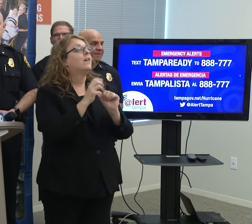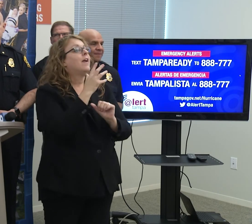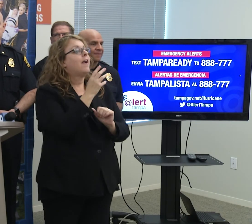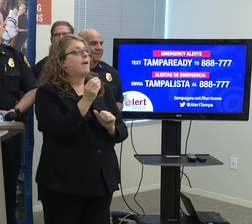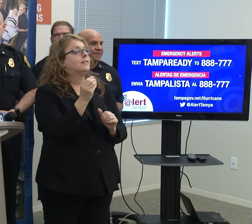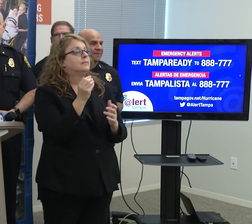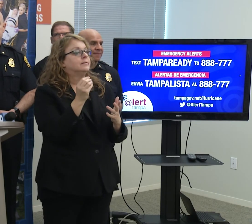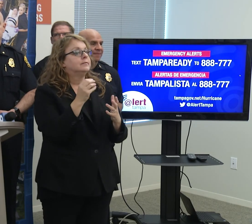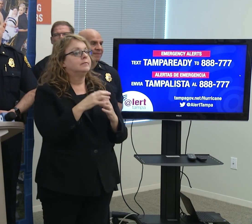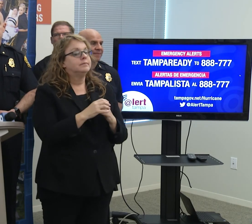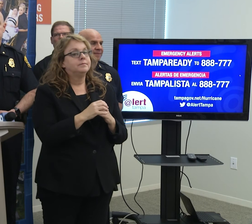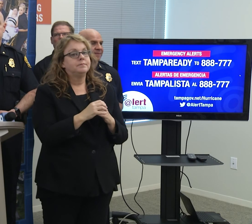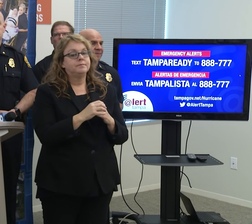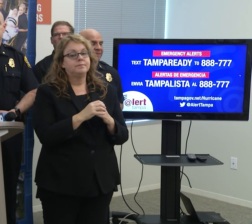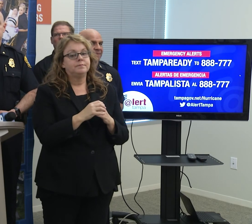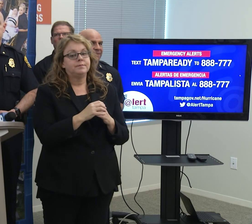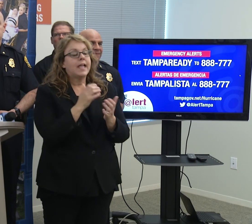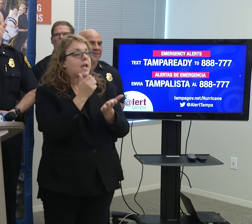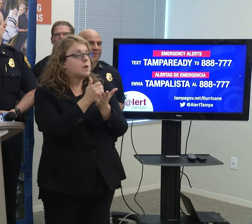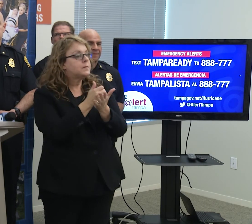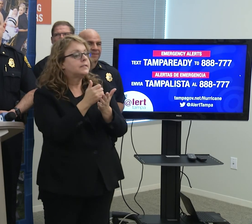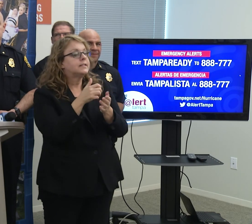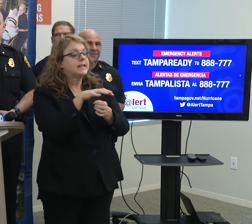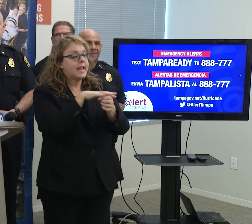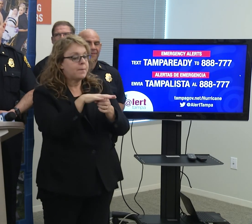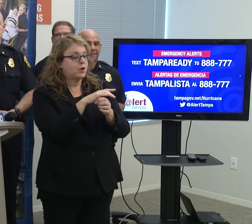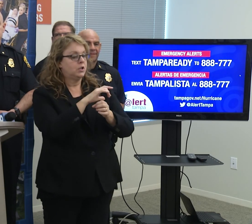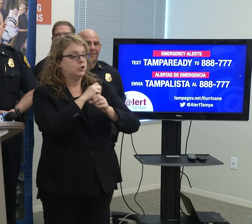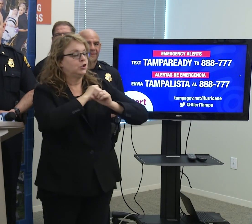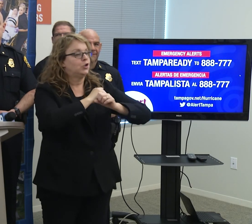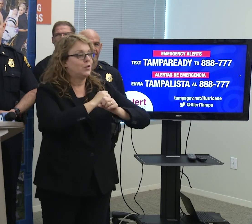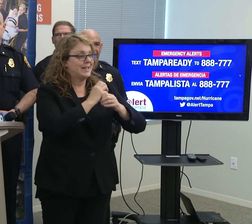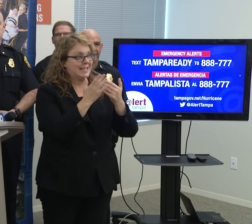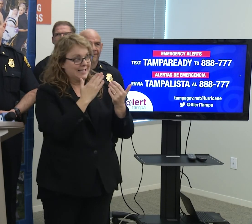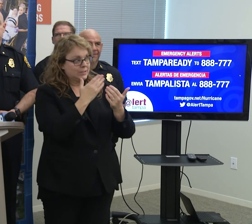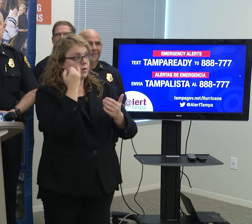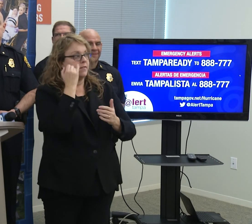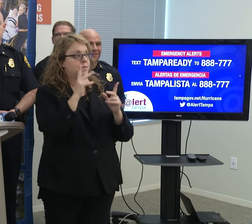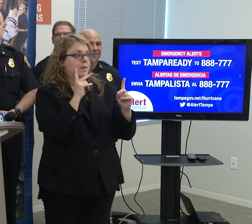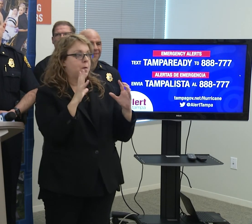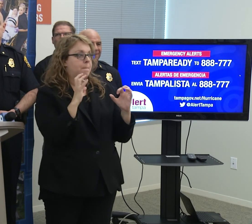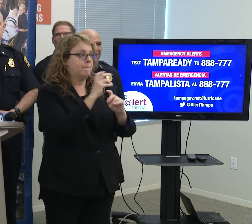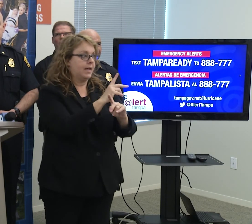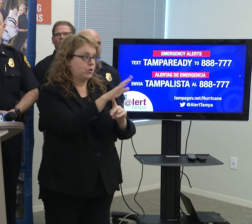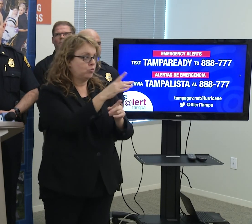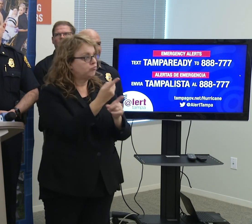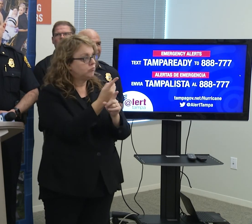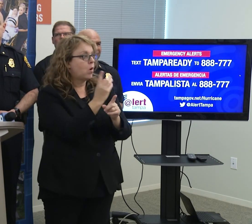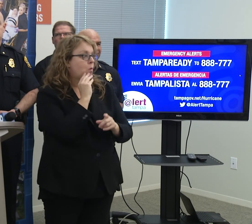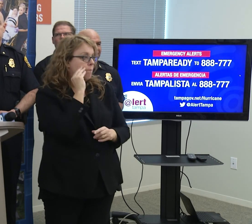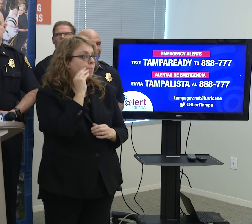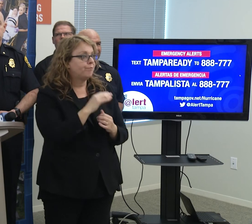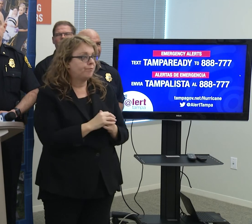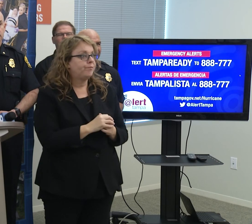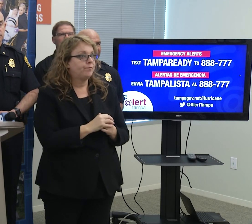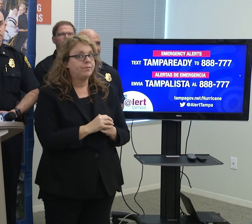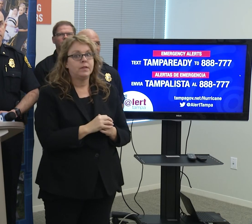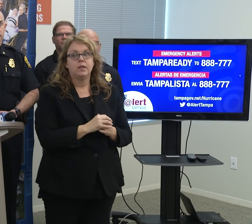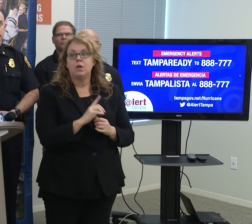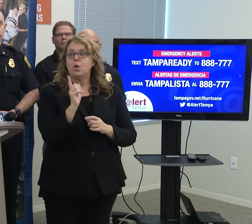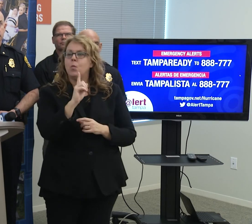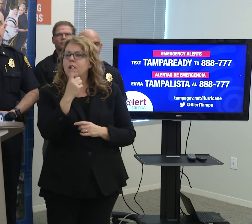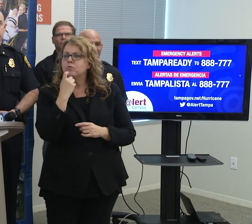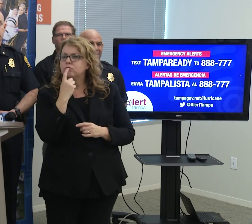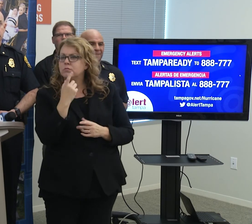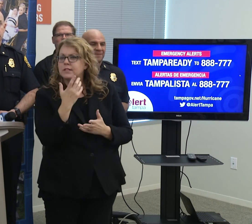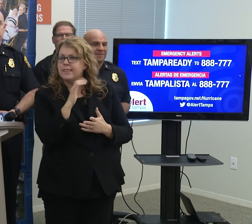And it makes neighborhood security a lot easier when we have people back in those neighborhoods. Where do people get